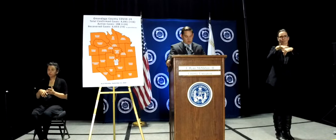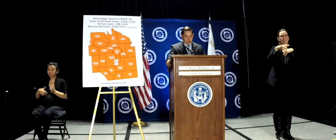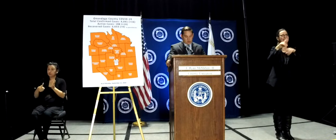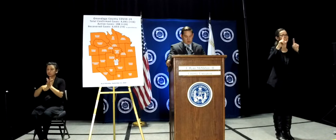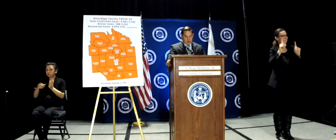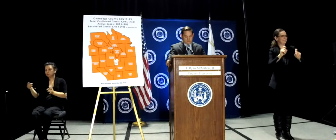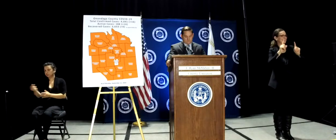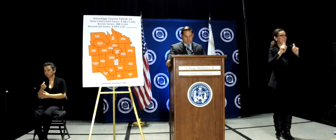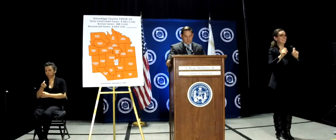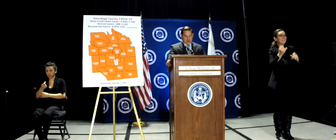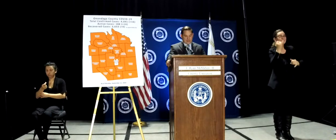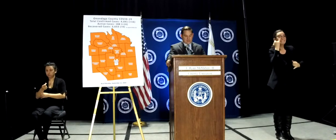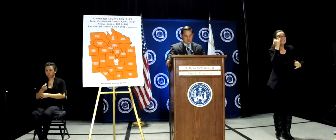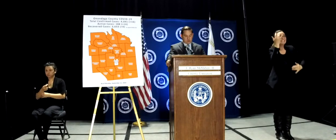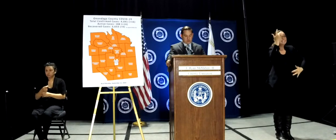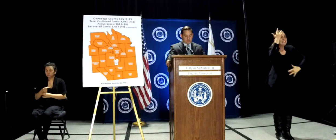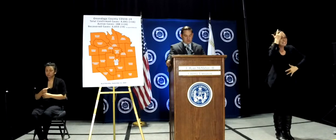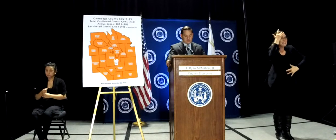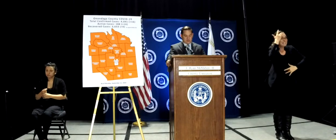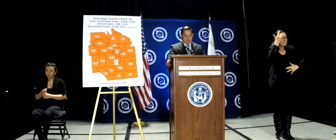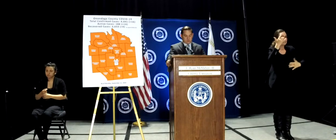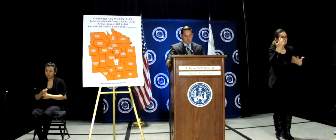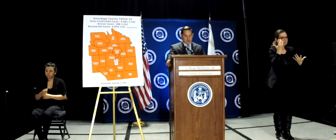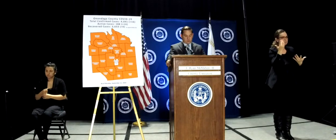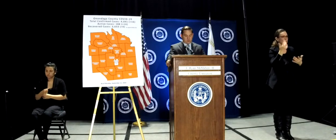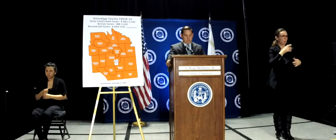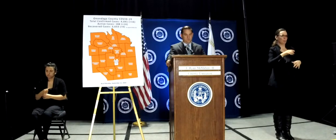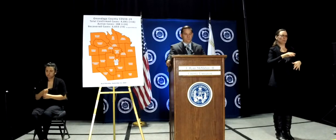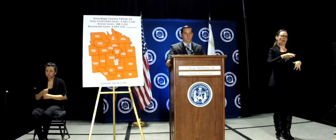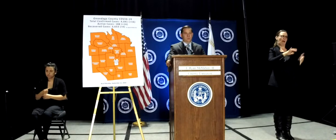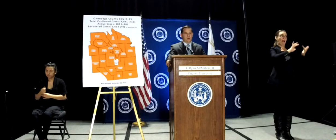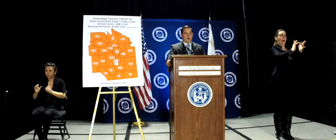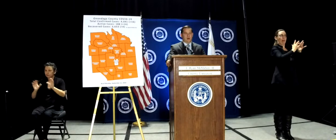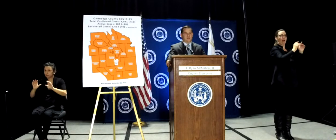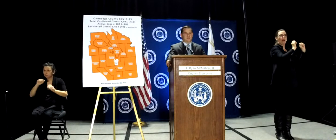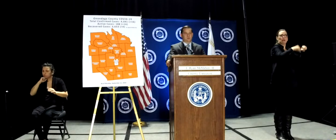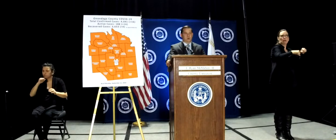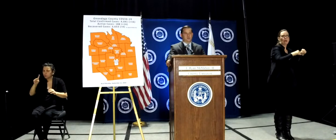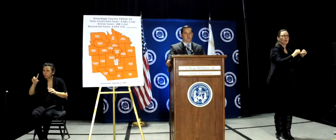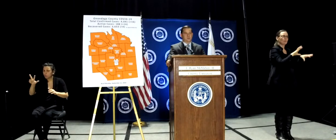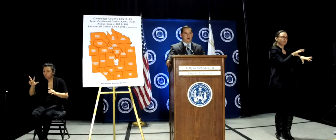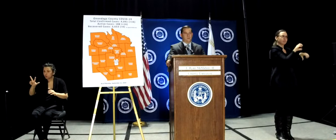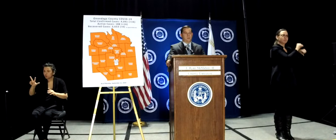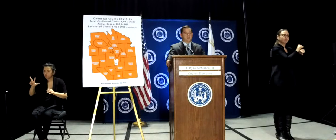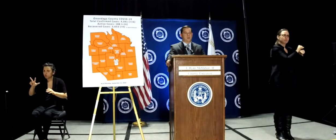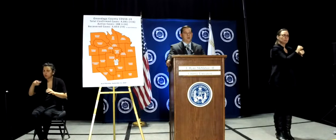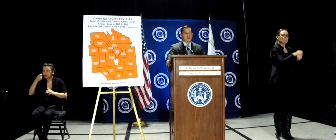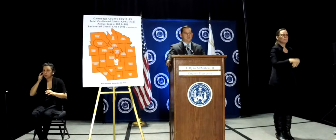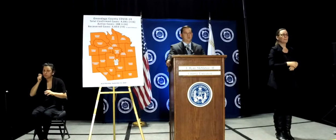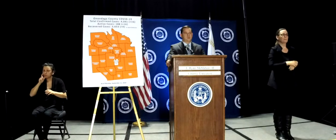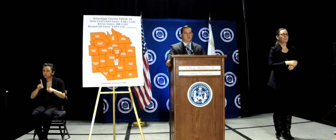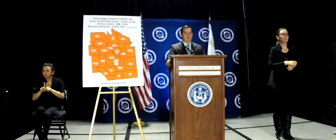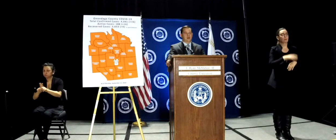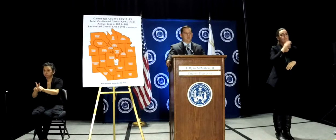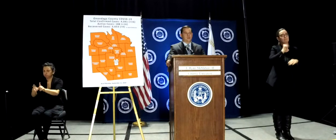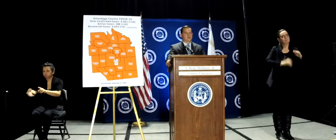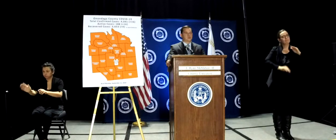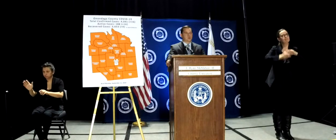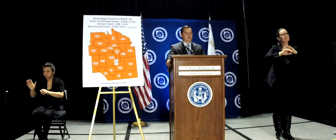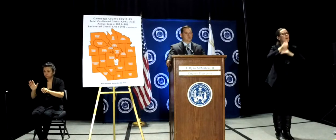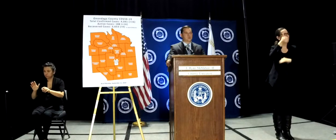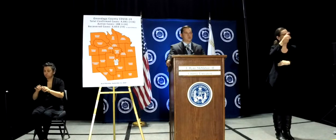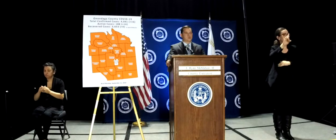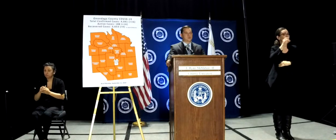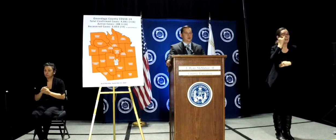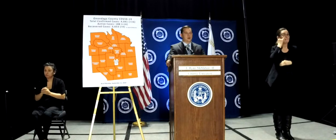well. Any child under 18 must be accompanied. I've had some questions about county residents